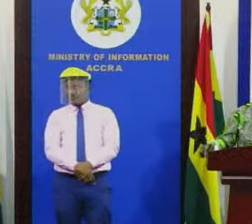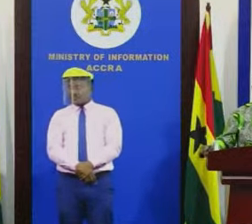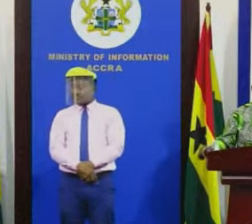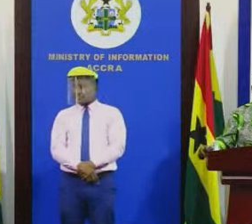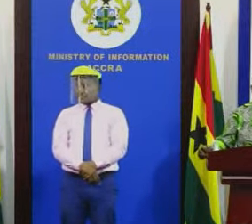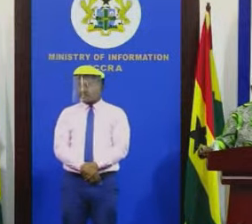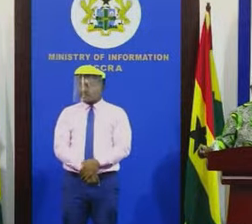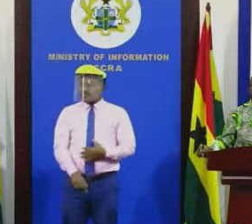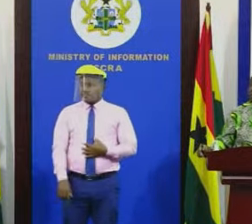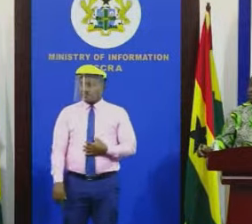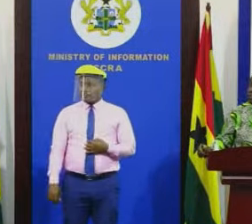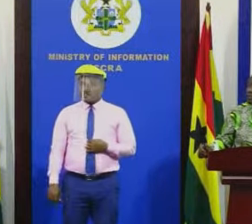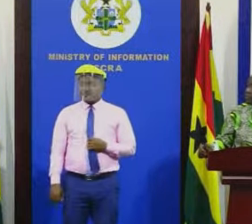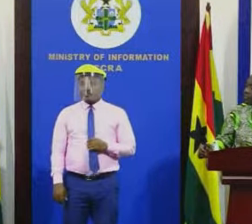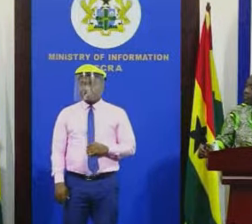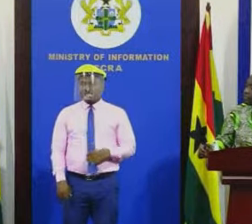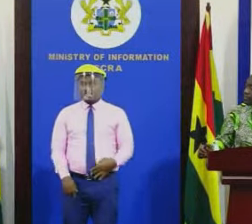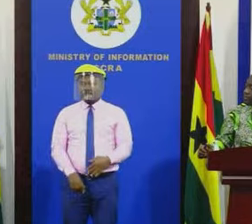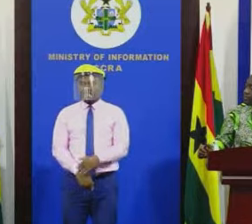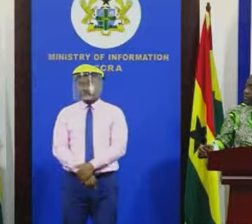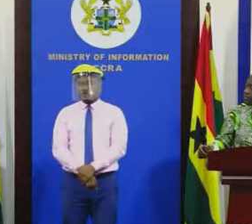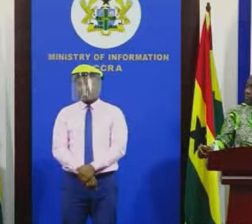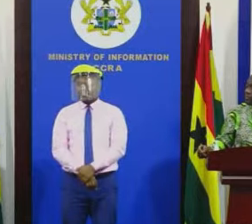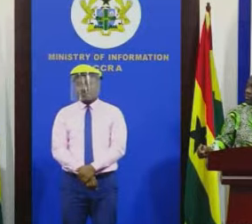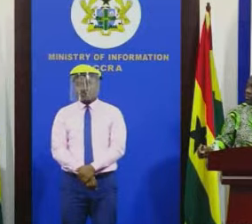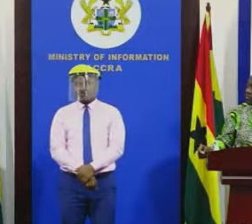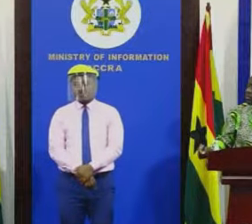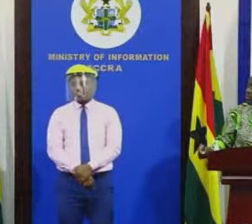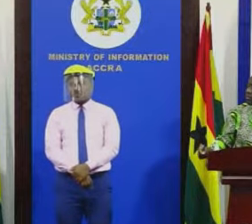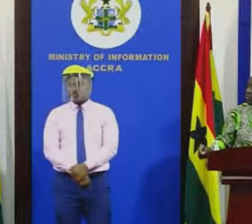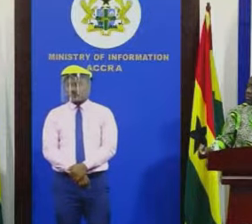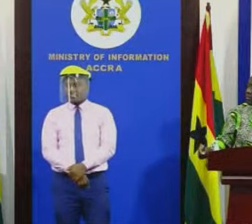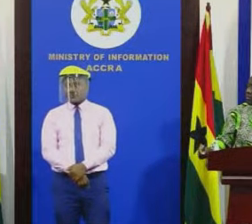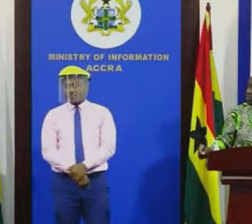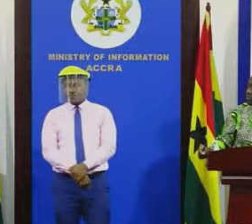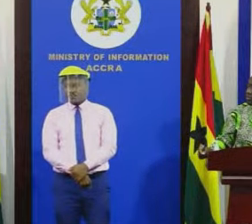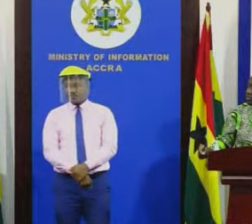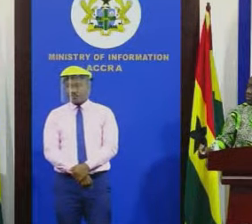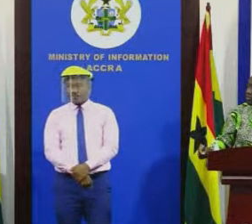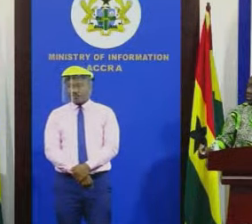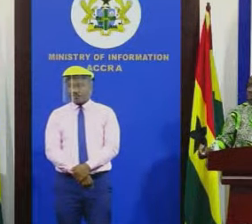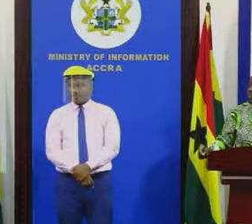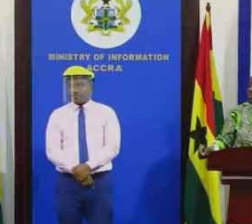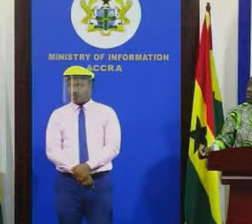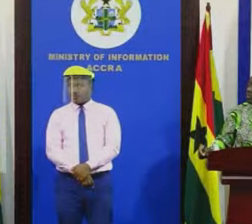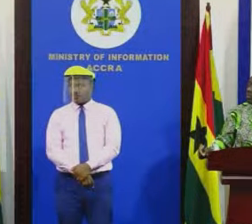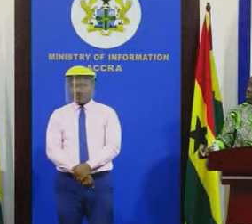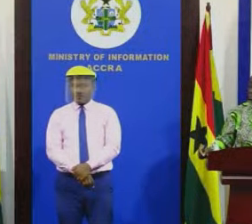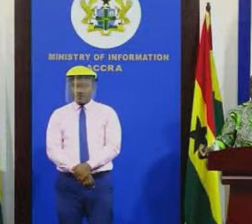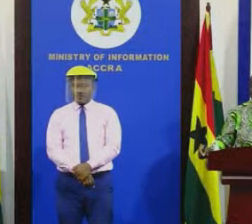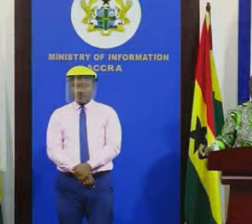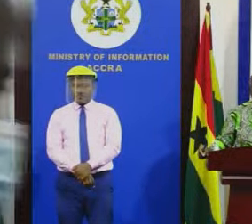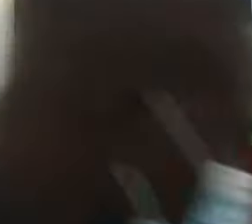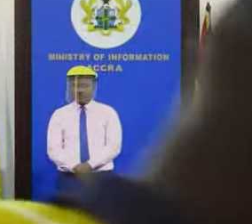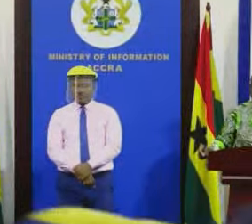Then the deckhands. You take the deckhands is for